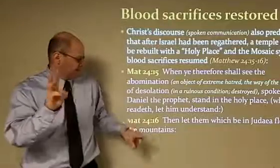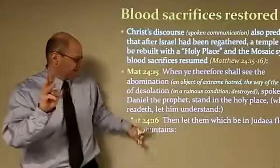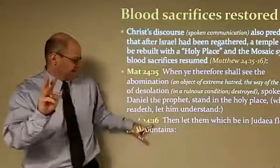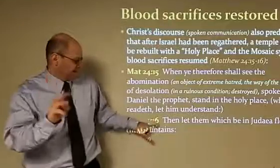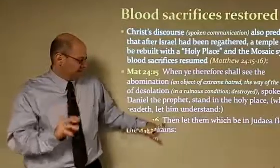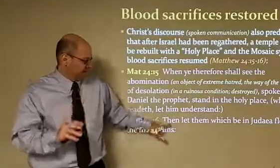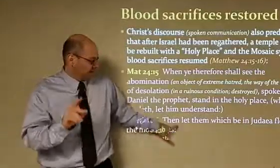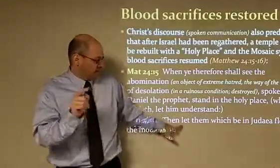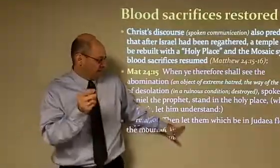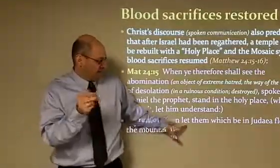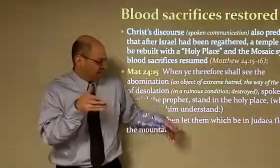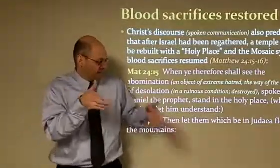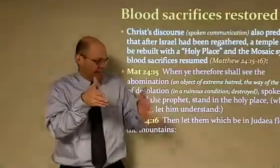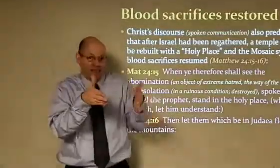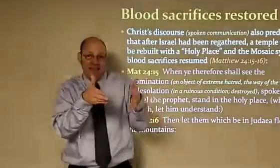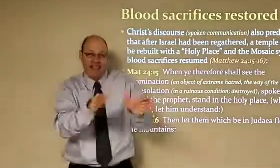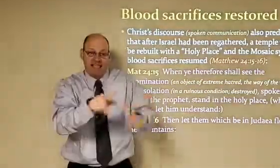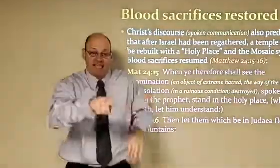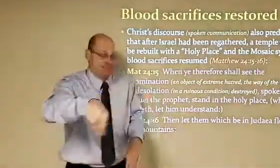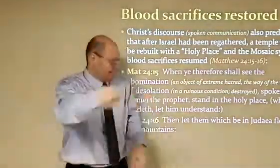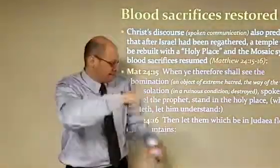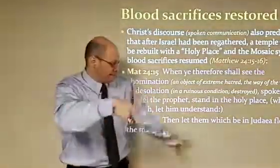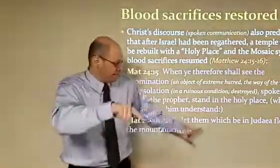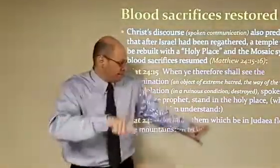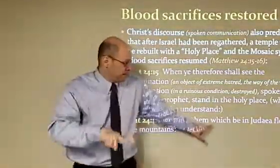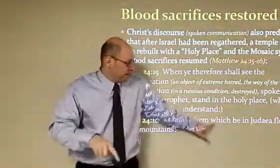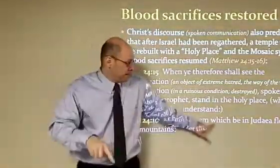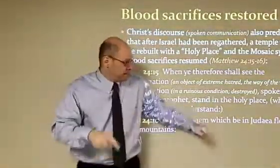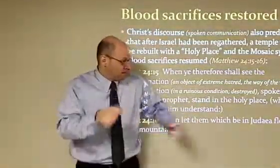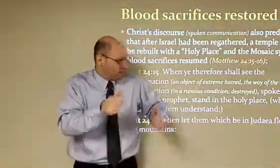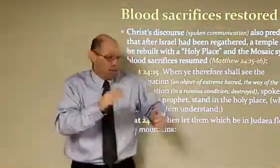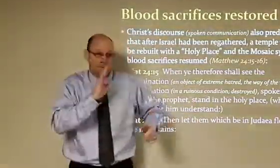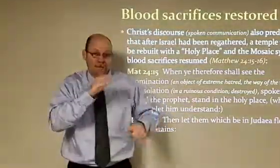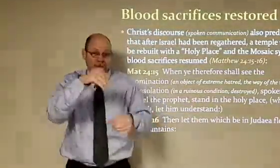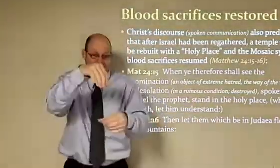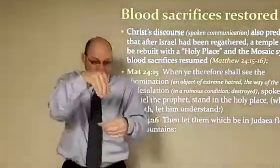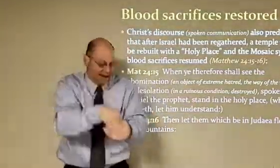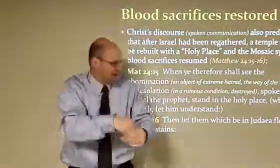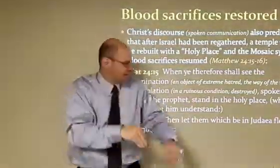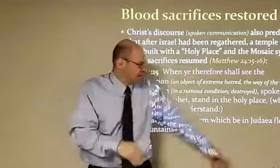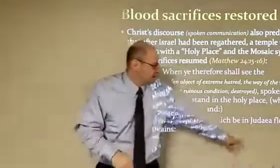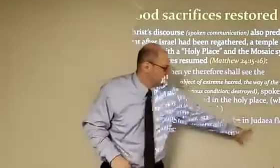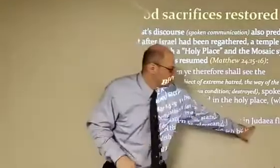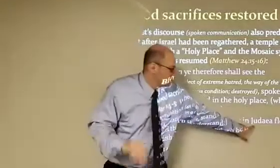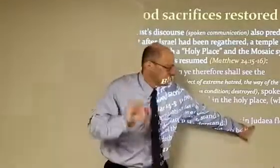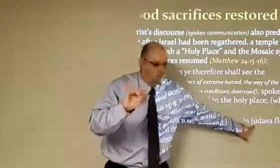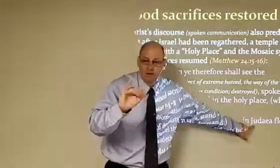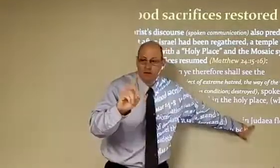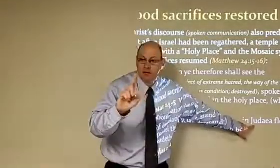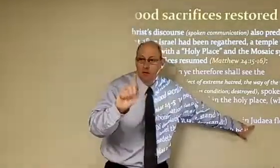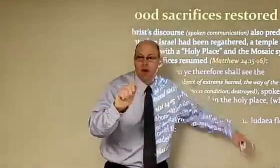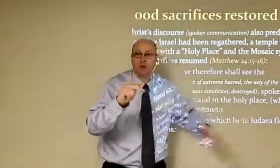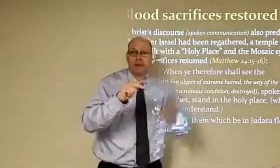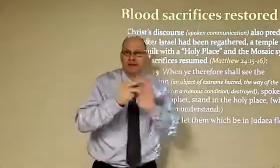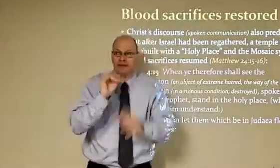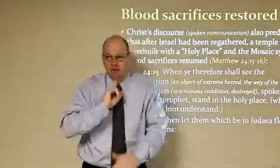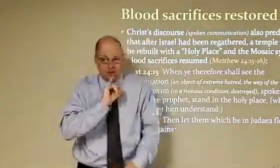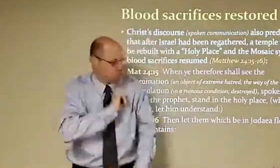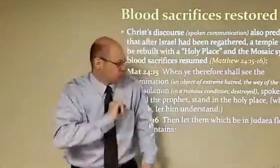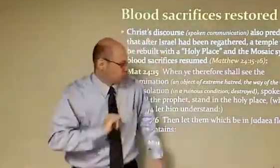Continue in verse 16. Then let them which be in Judea flee